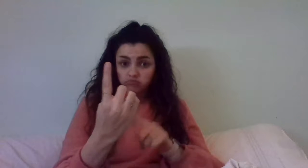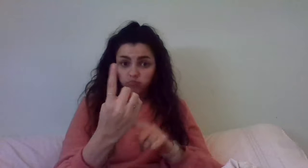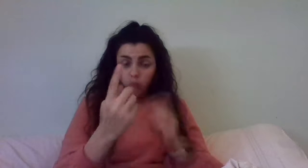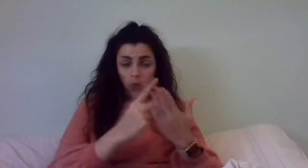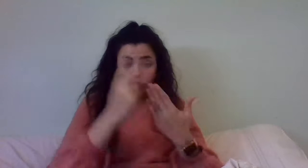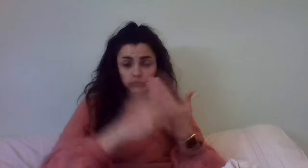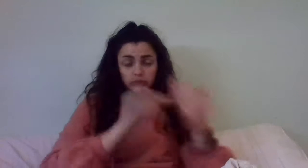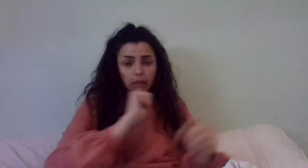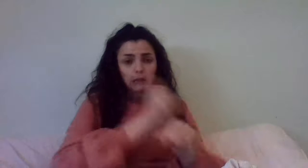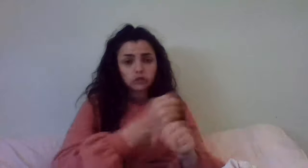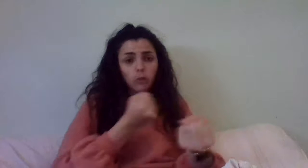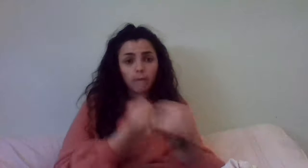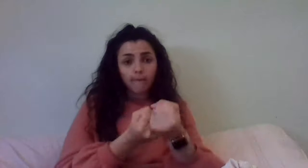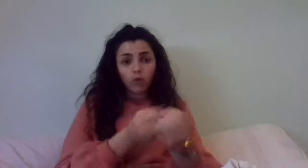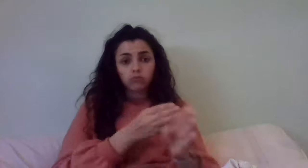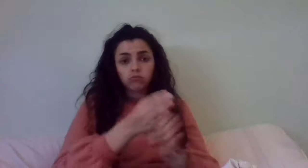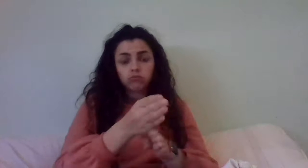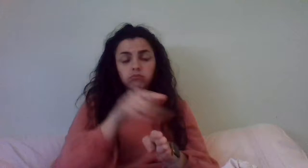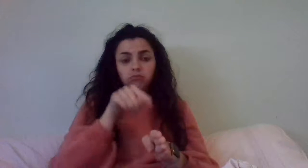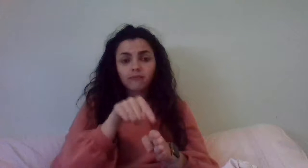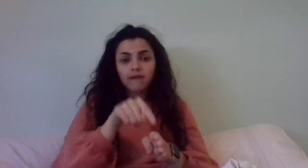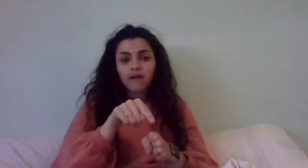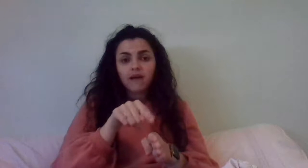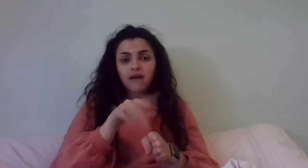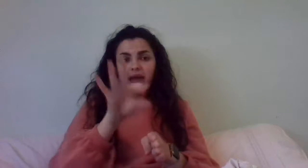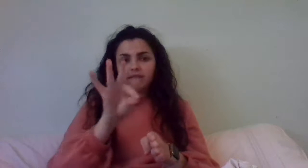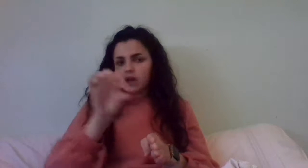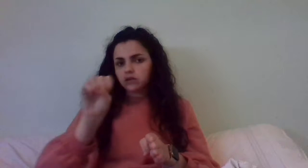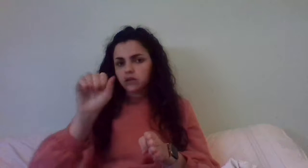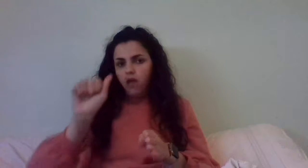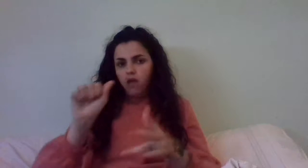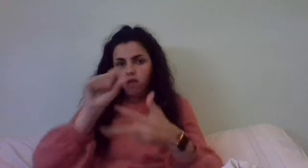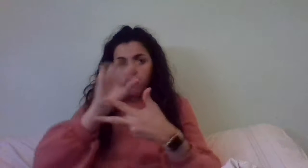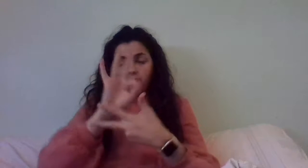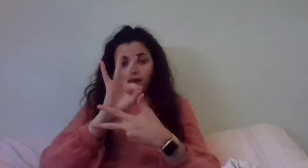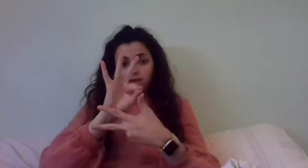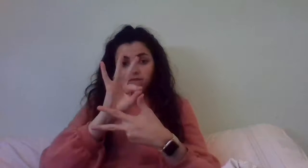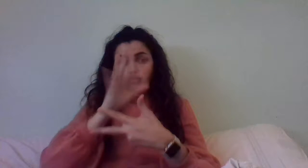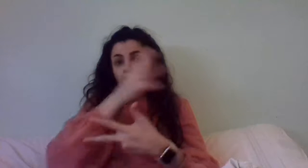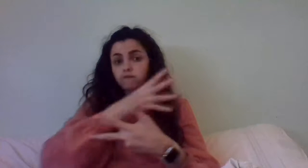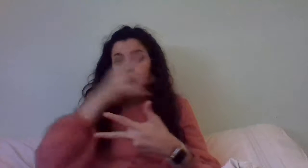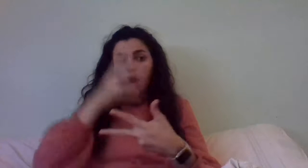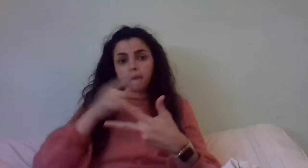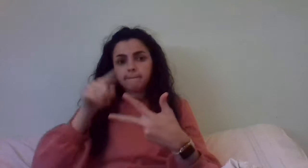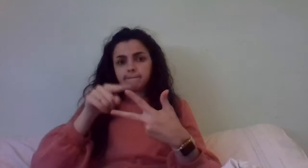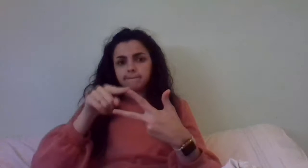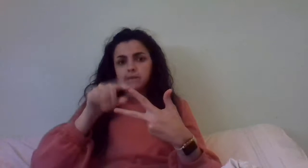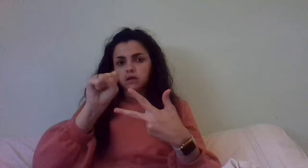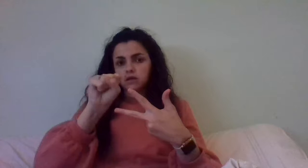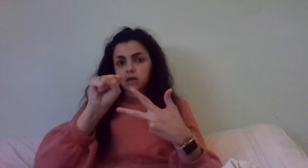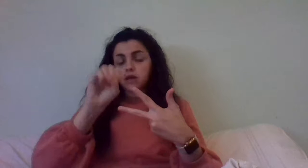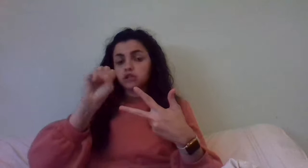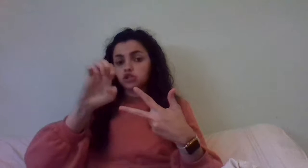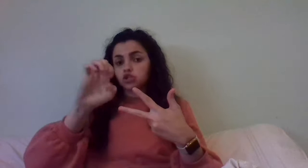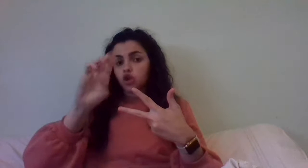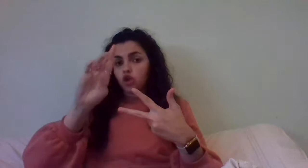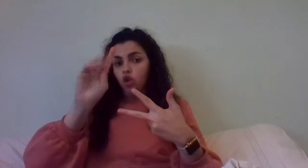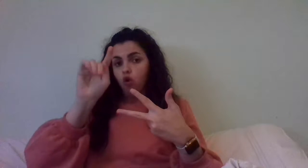FSA. And what the FSA did was they paid photographers and journalists to